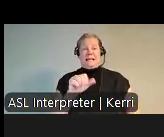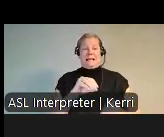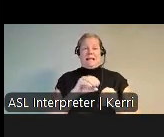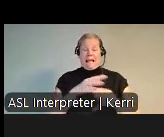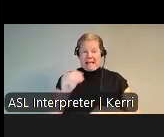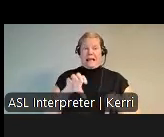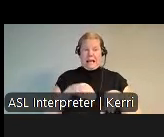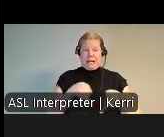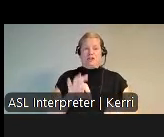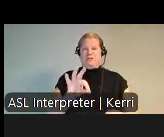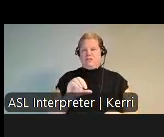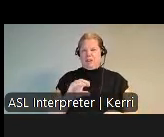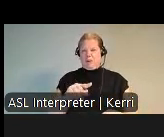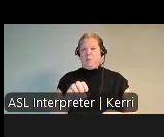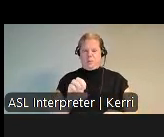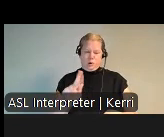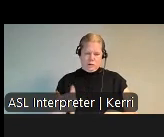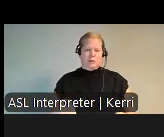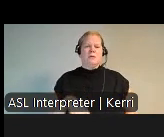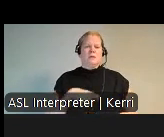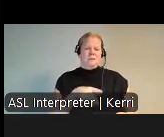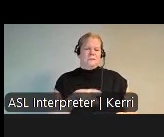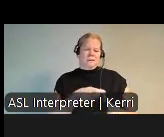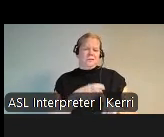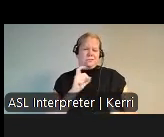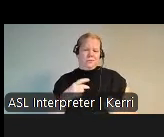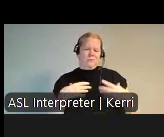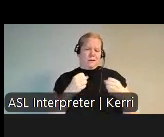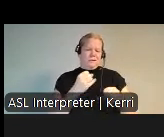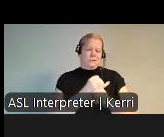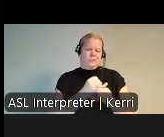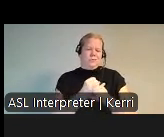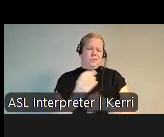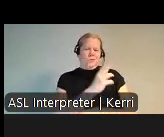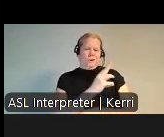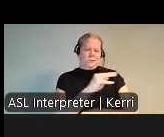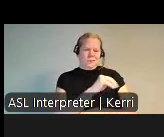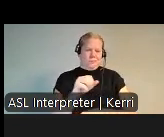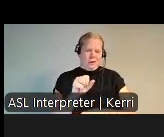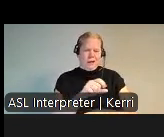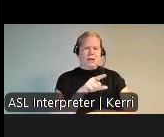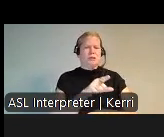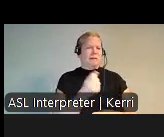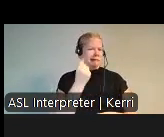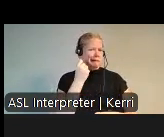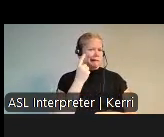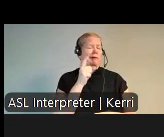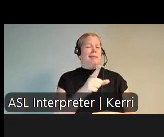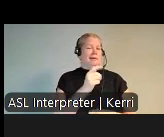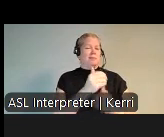Public Health Institute of Western Mass. And it recognizes that this is an iterative process and